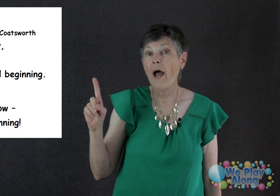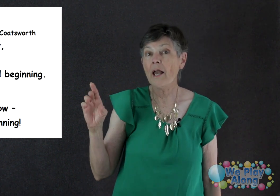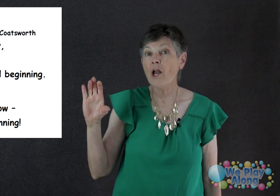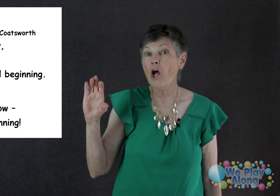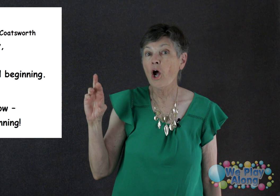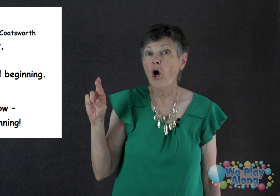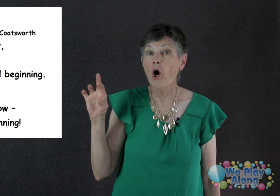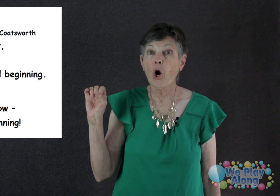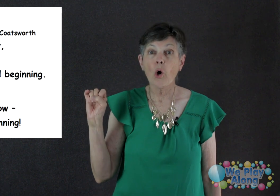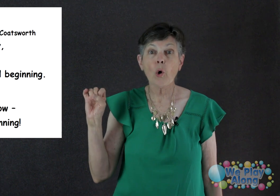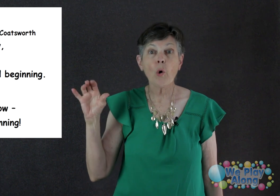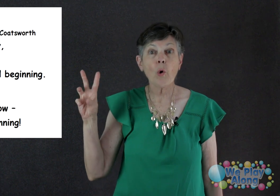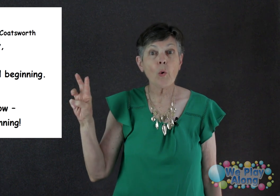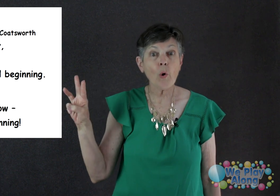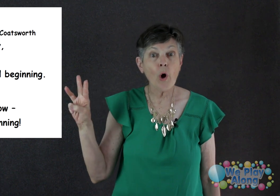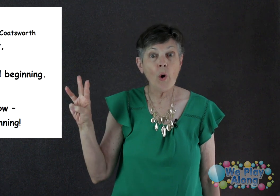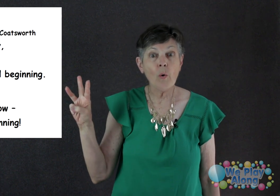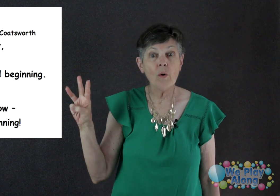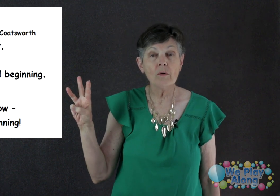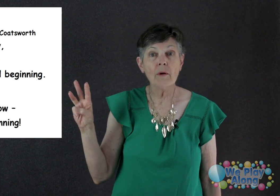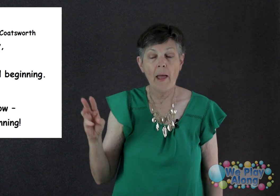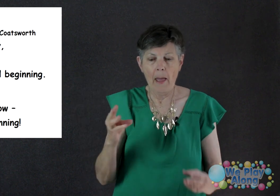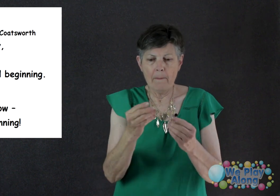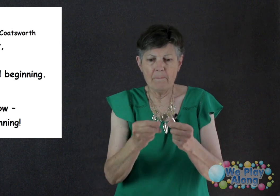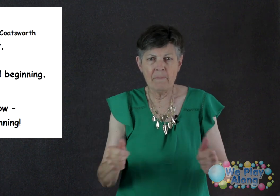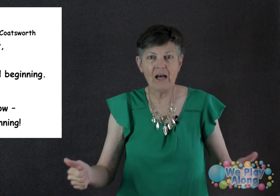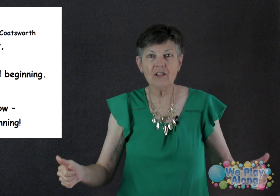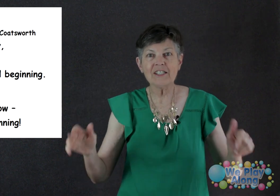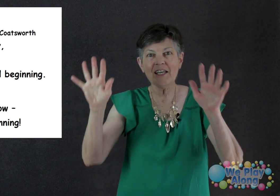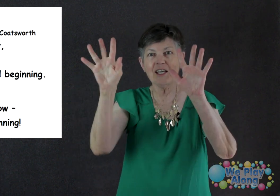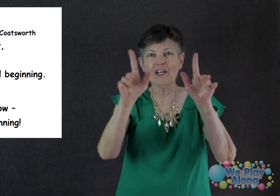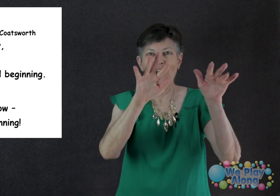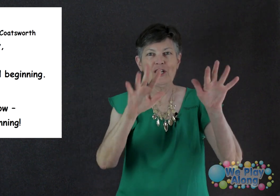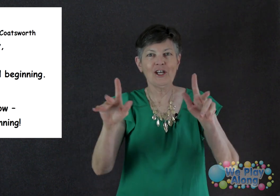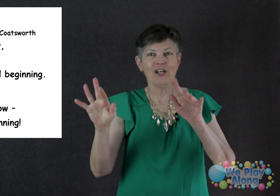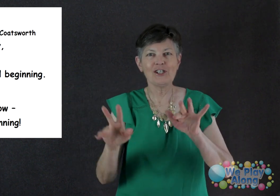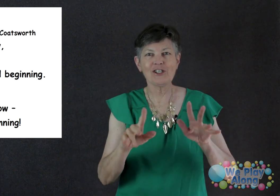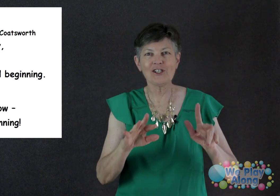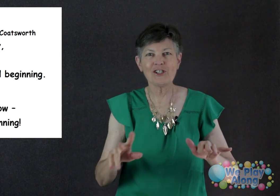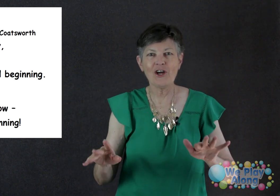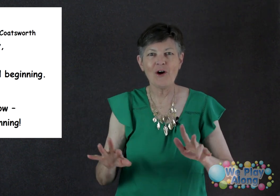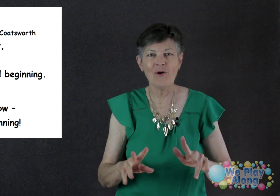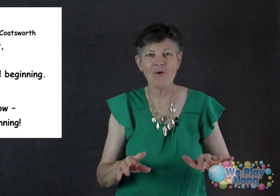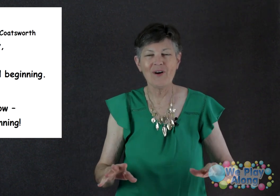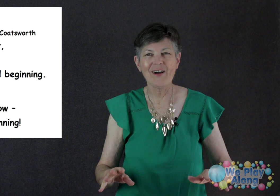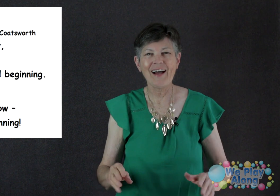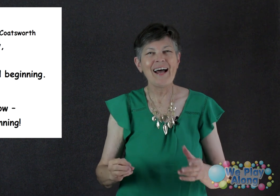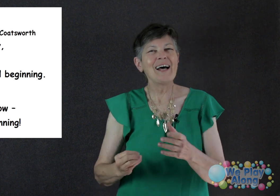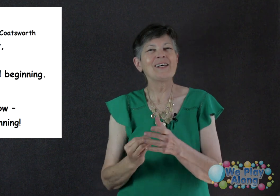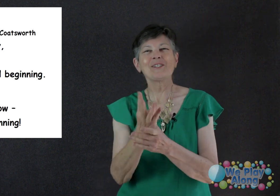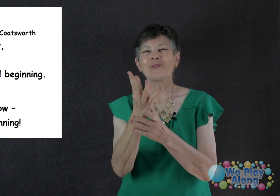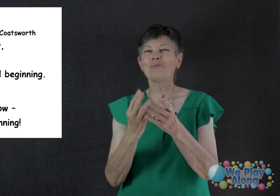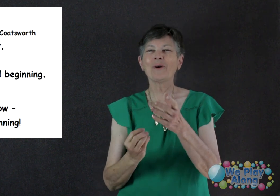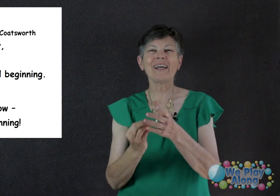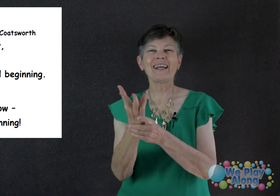One crow, melting snow,